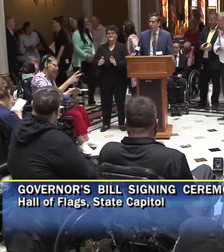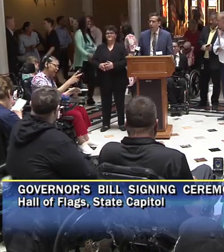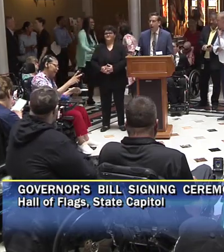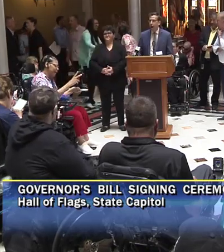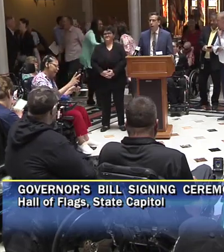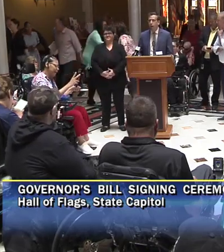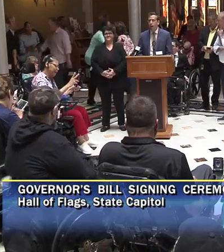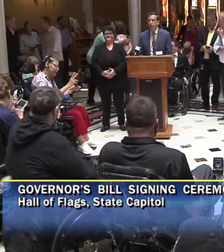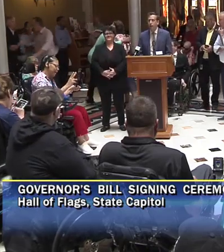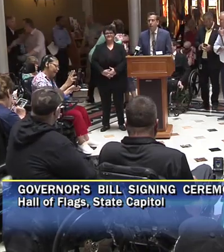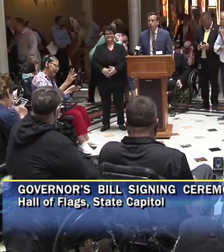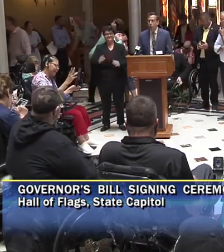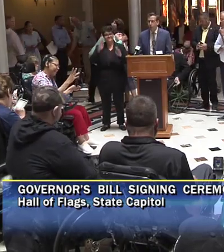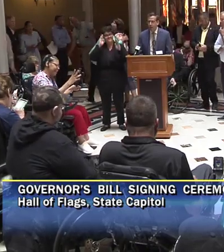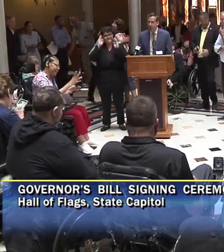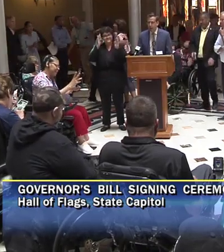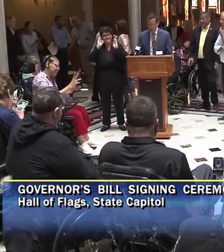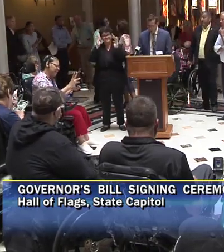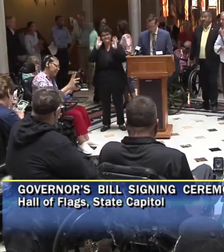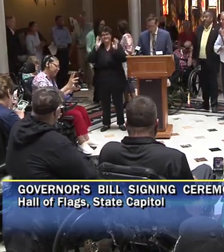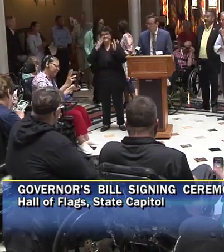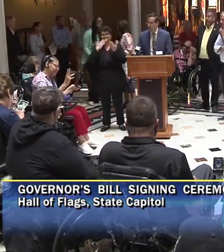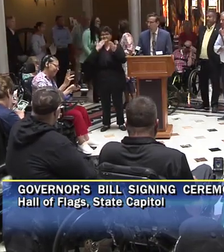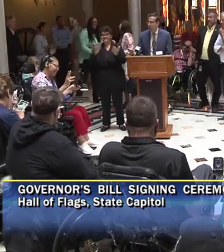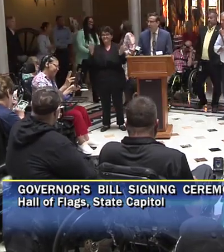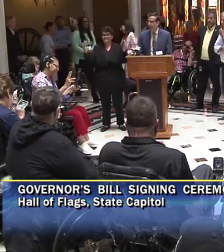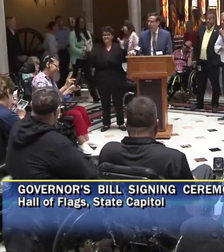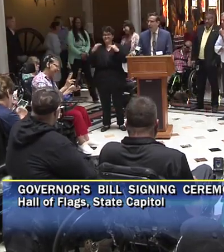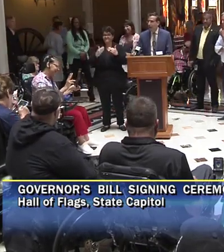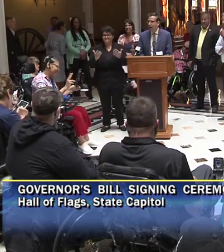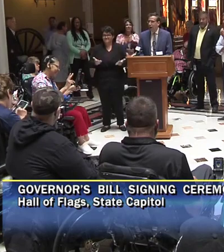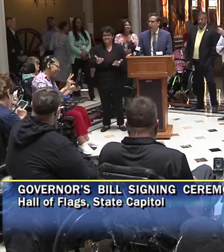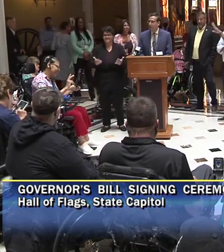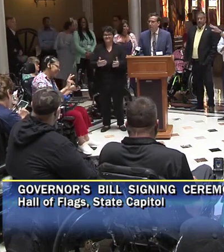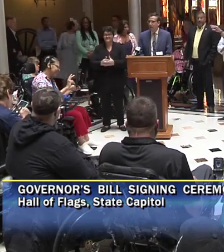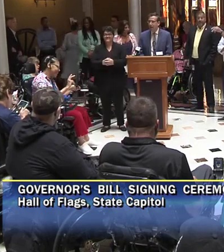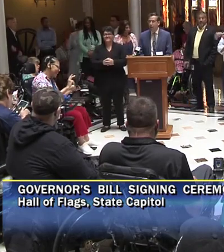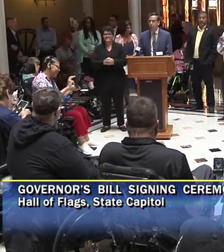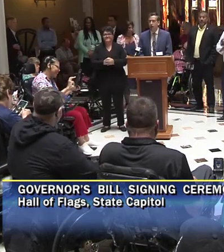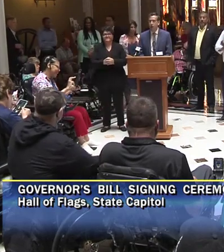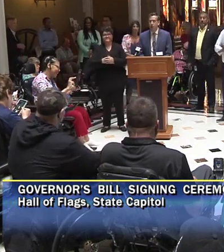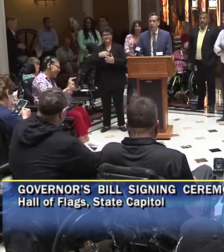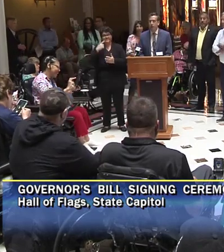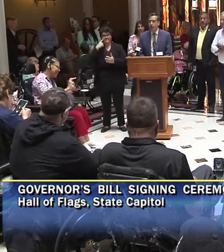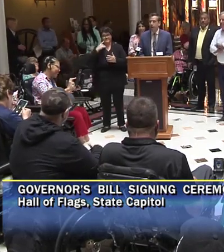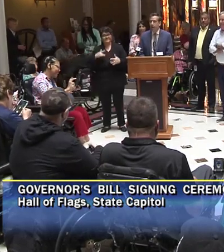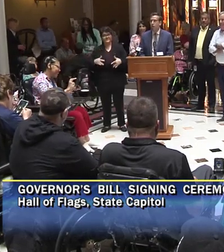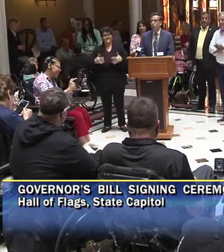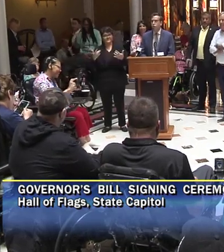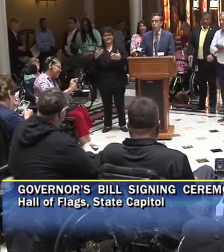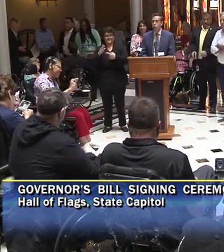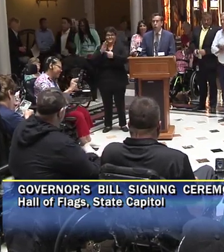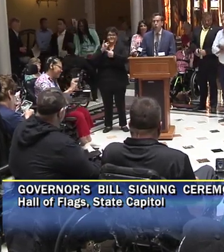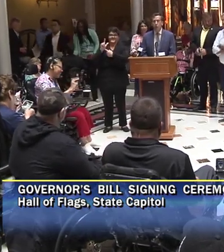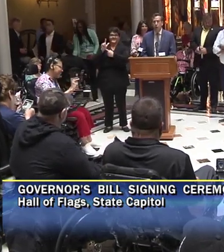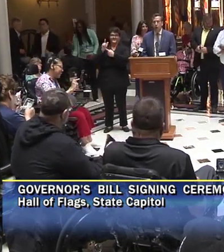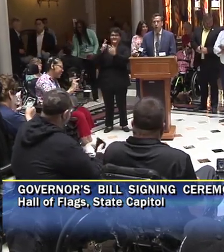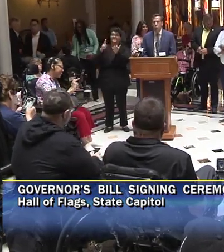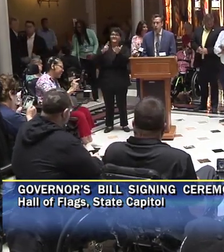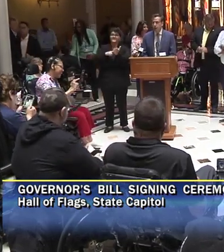Hello, everybody. I want to thank you all for coming out today. We're here for a very exciting bill signing. We are going to be commemorating